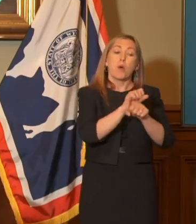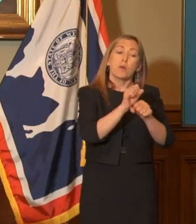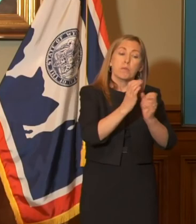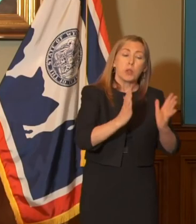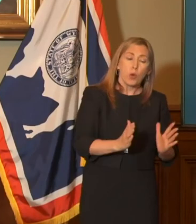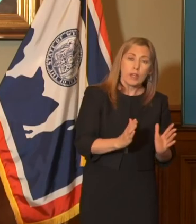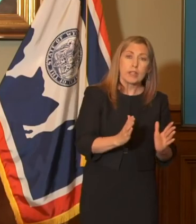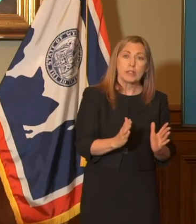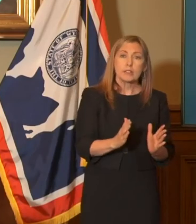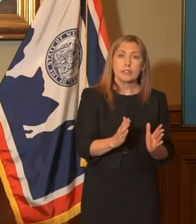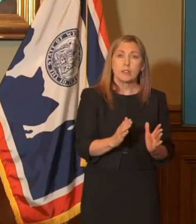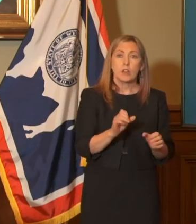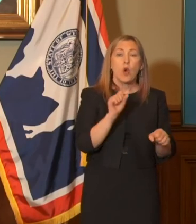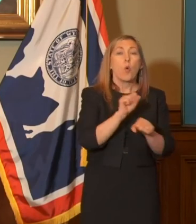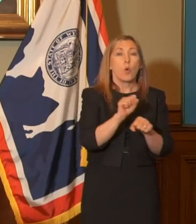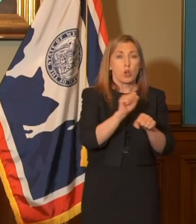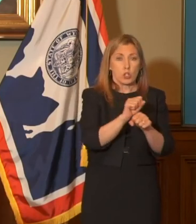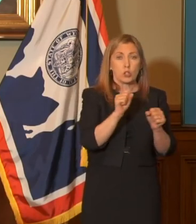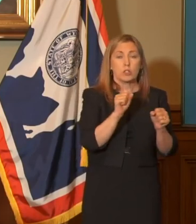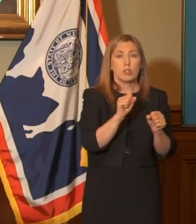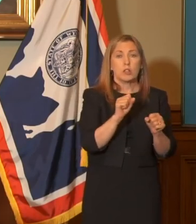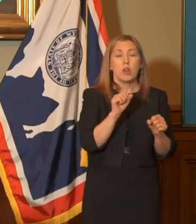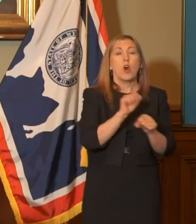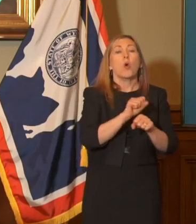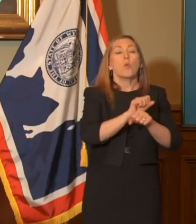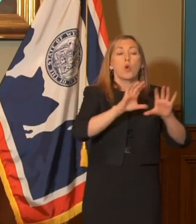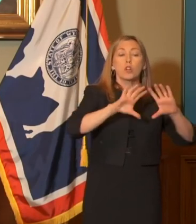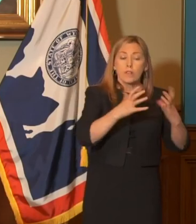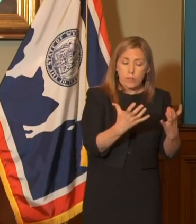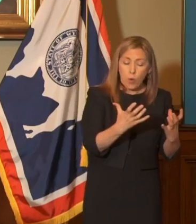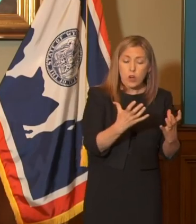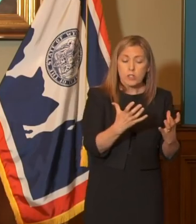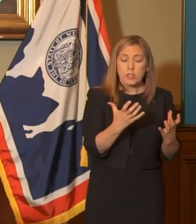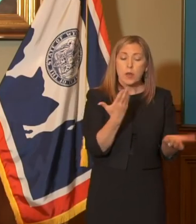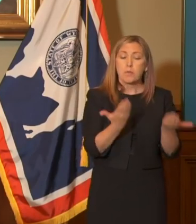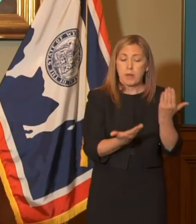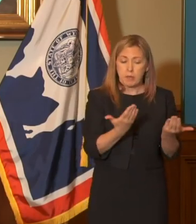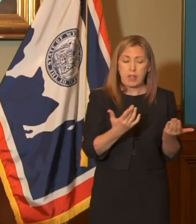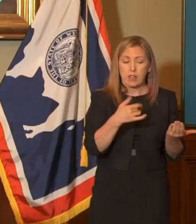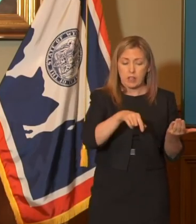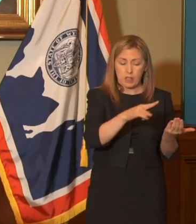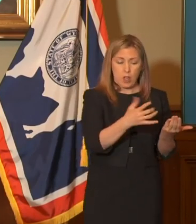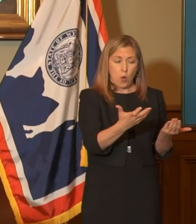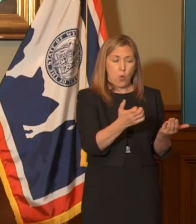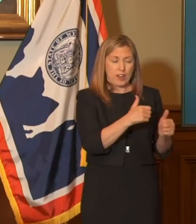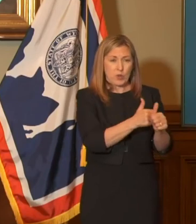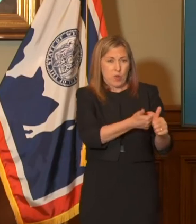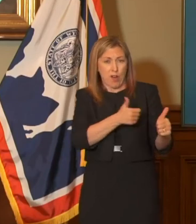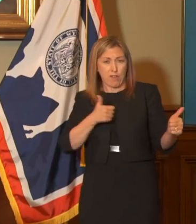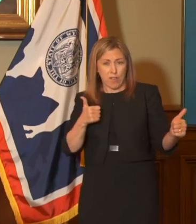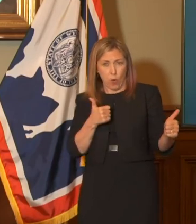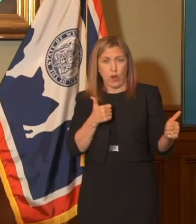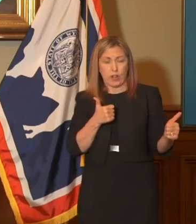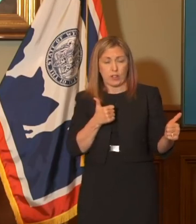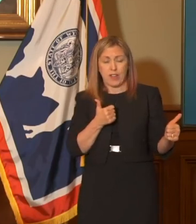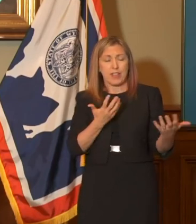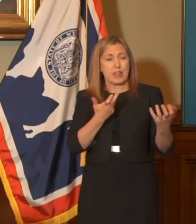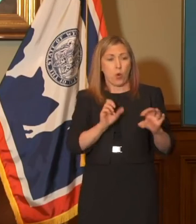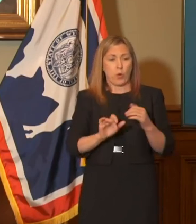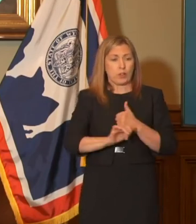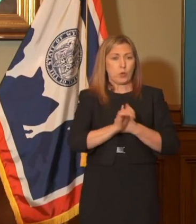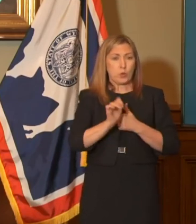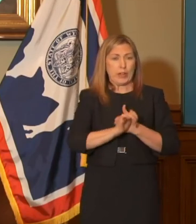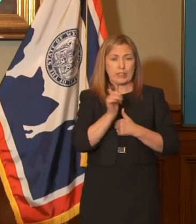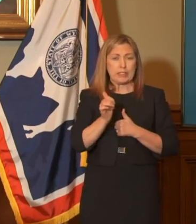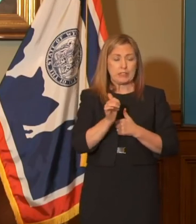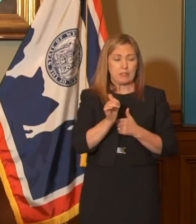who, in workforce, maybe wanting to avoid putting themselves at risk. We had